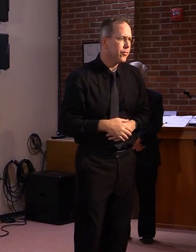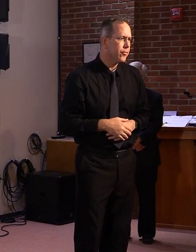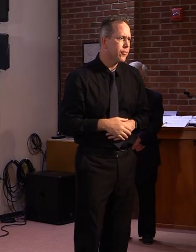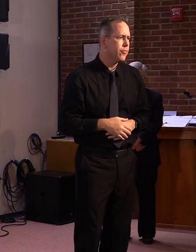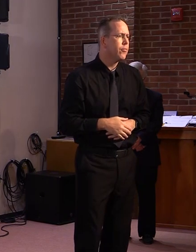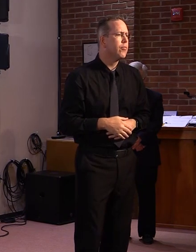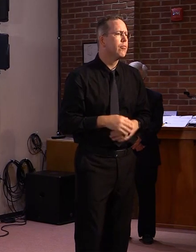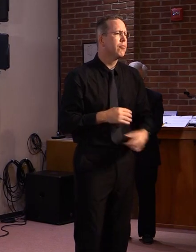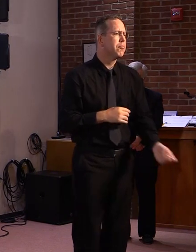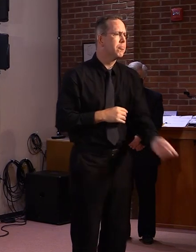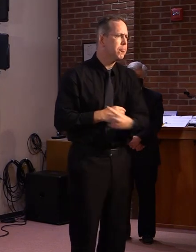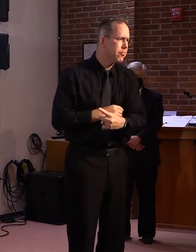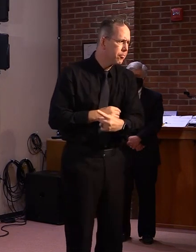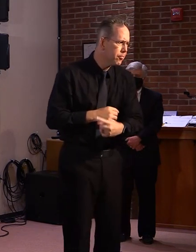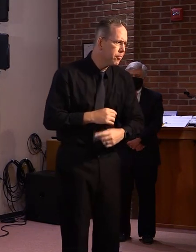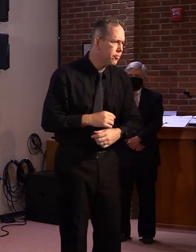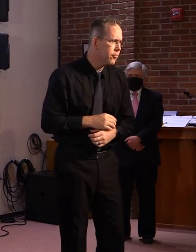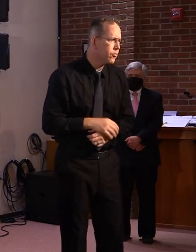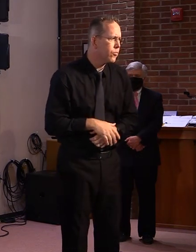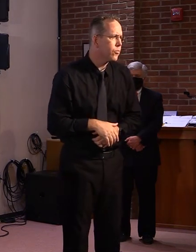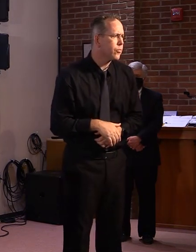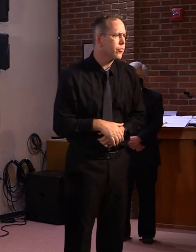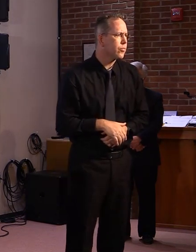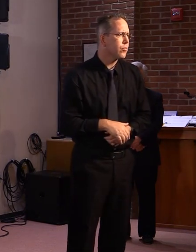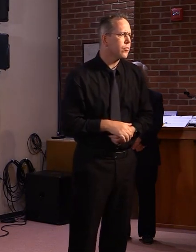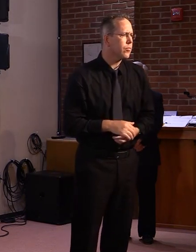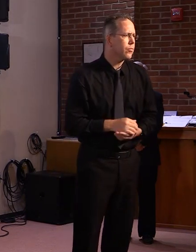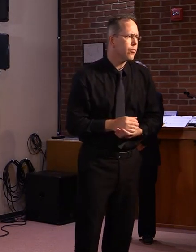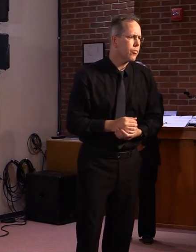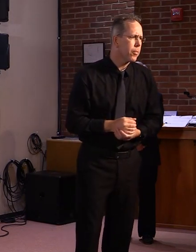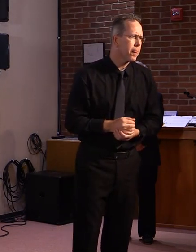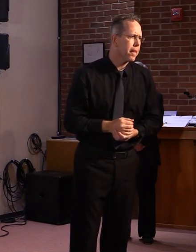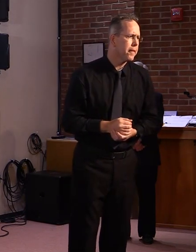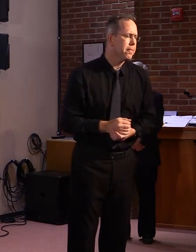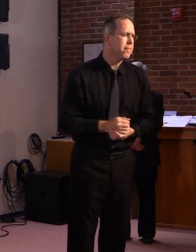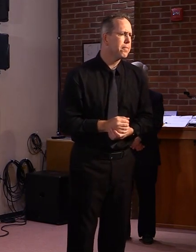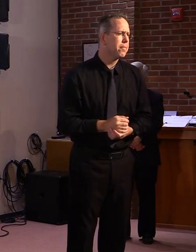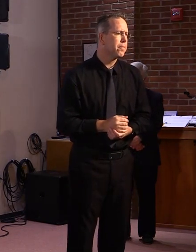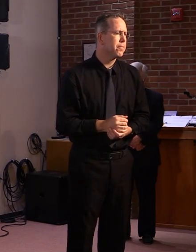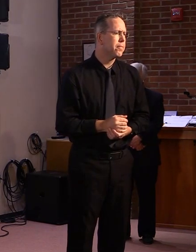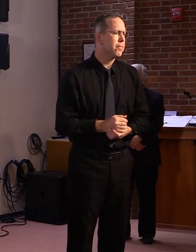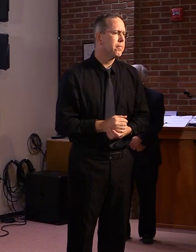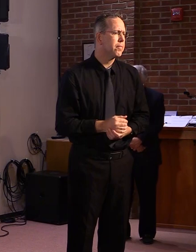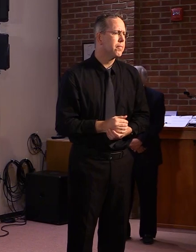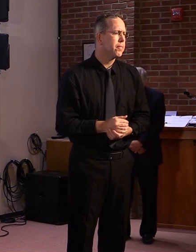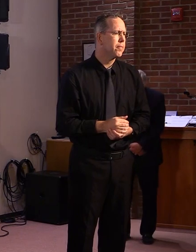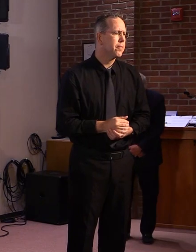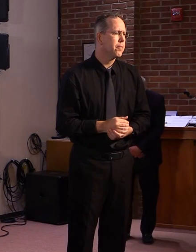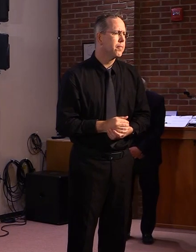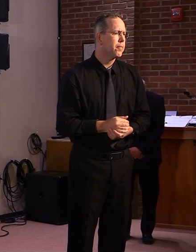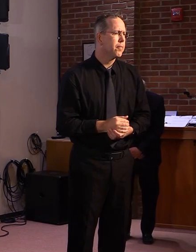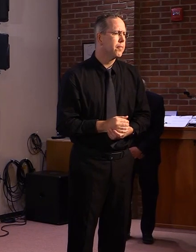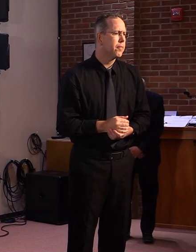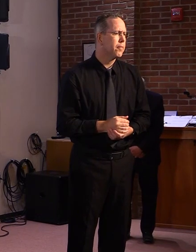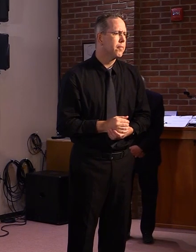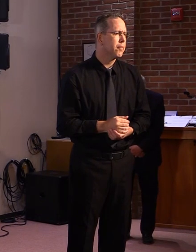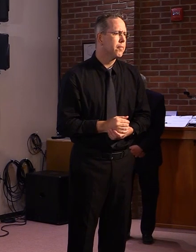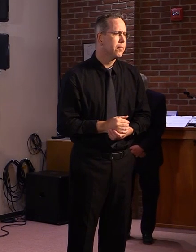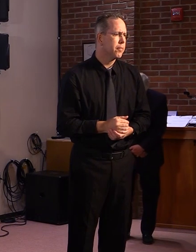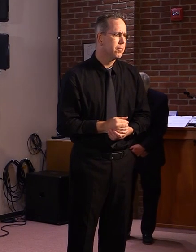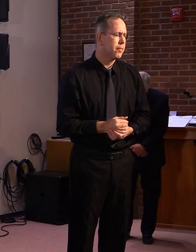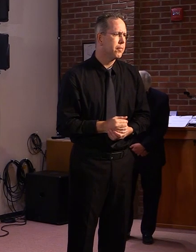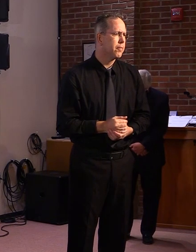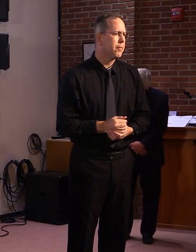gatherings, such as Black Lives Matter, and they're not practicing social distancing. They're just wondering why